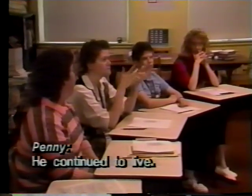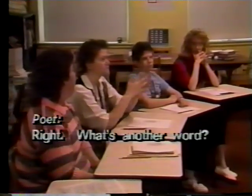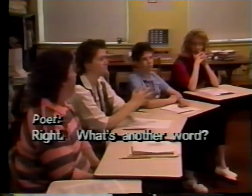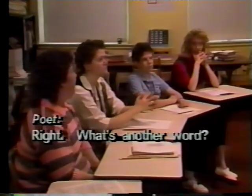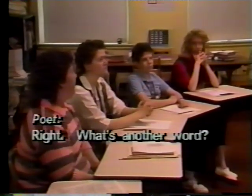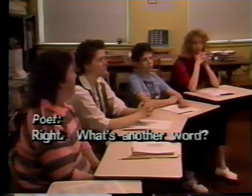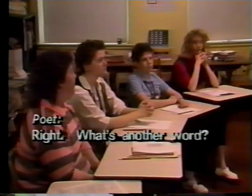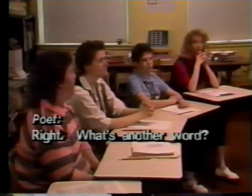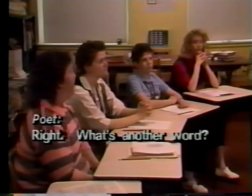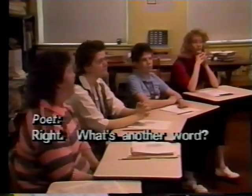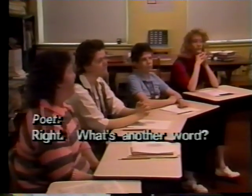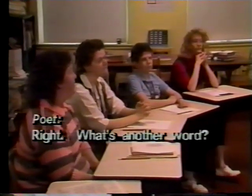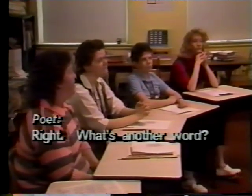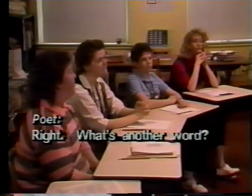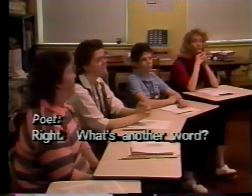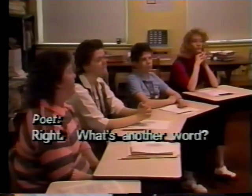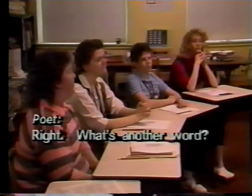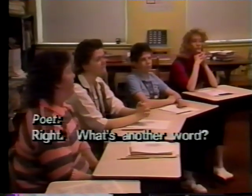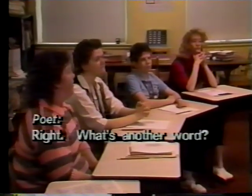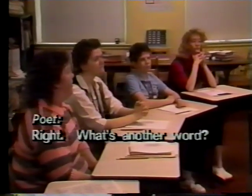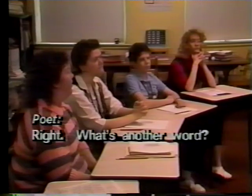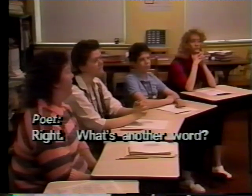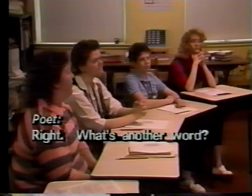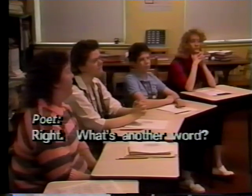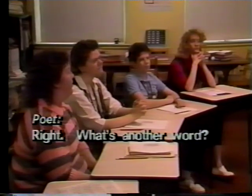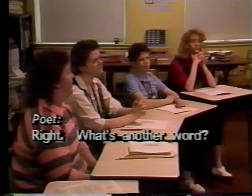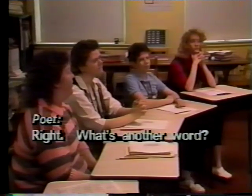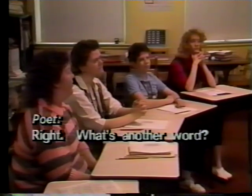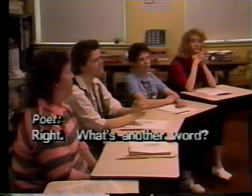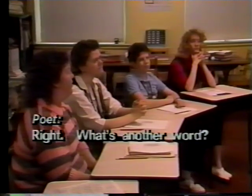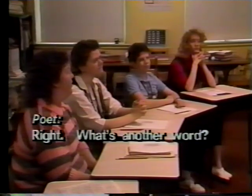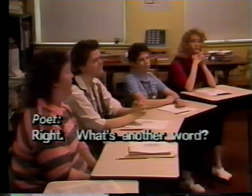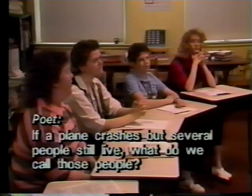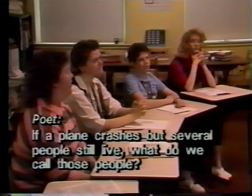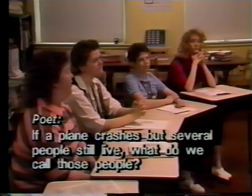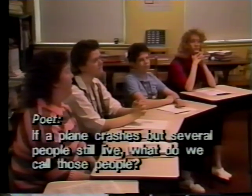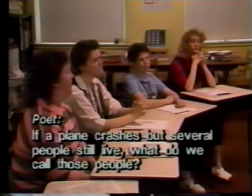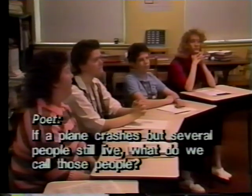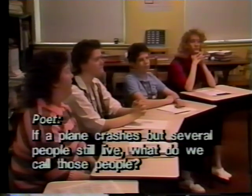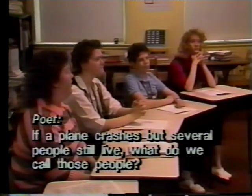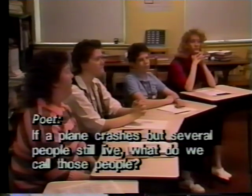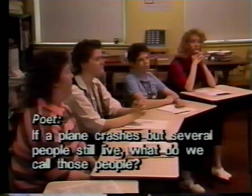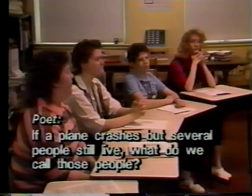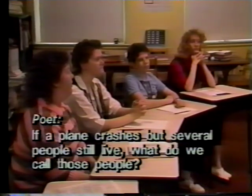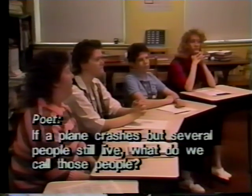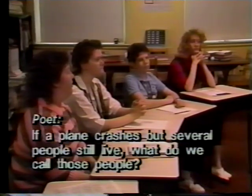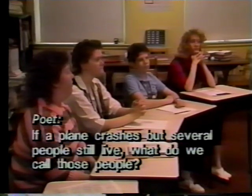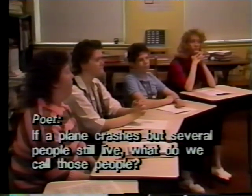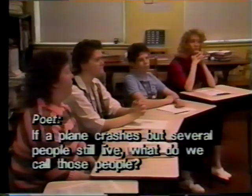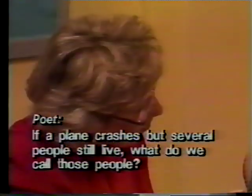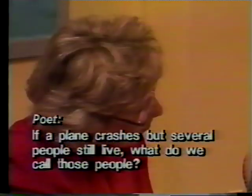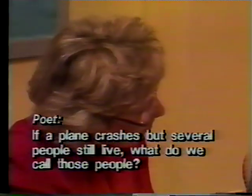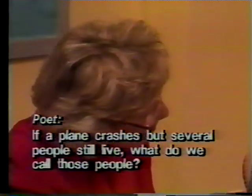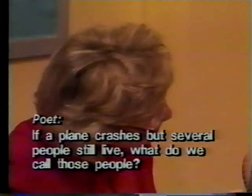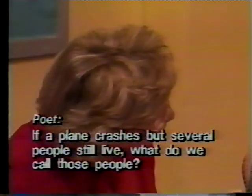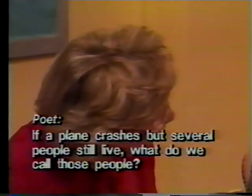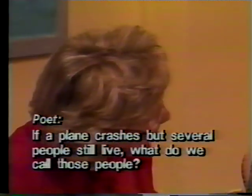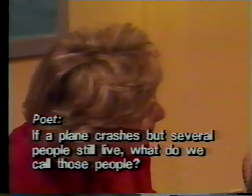Continue to live, right? What's another word? If a plane crashes but several people